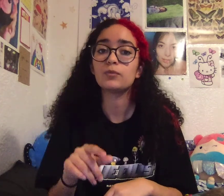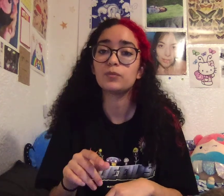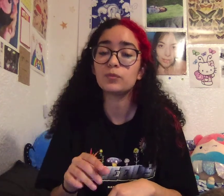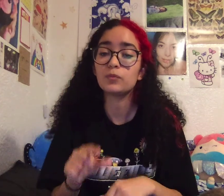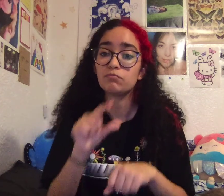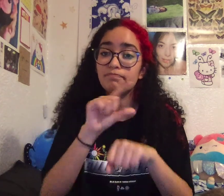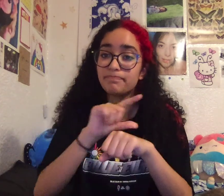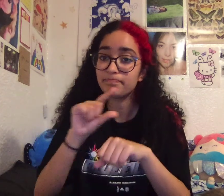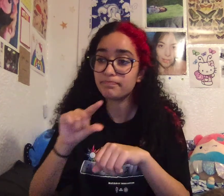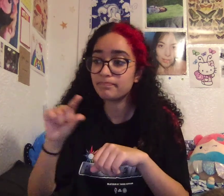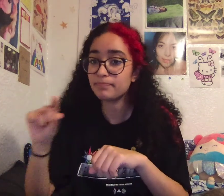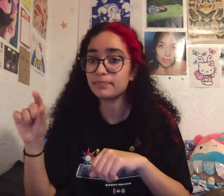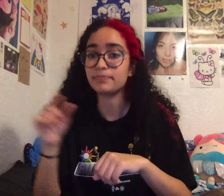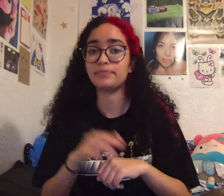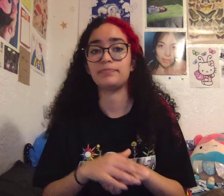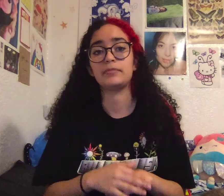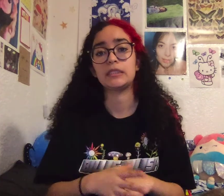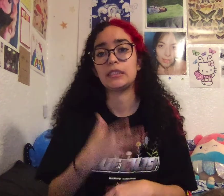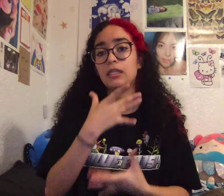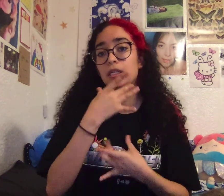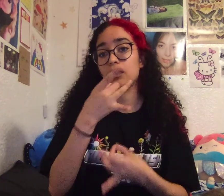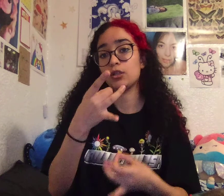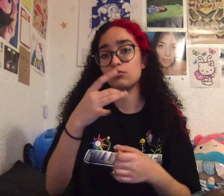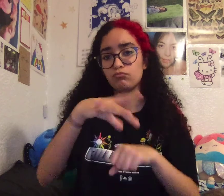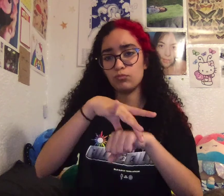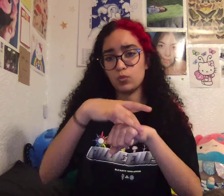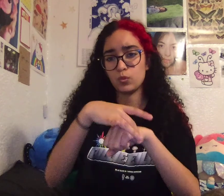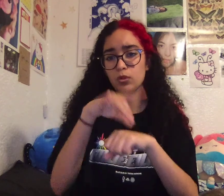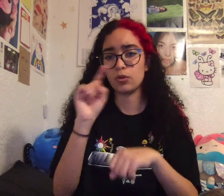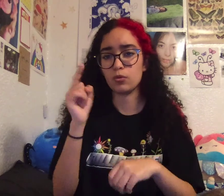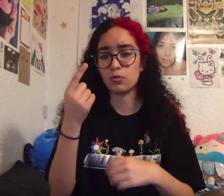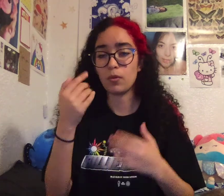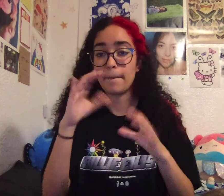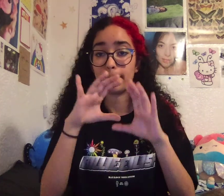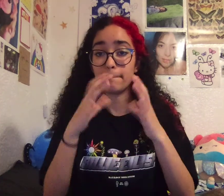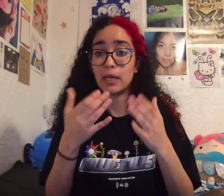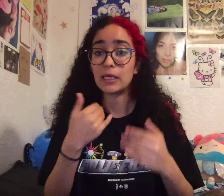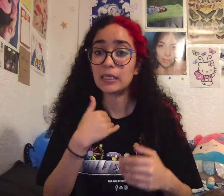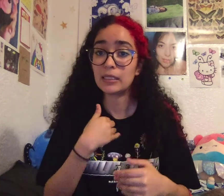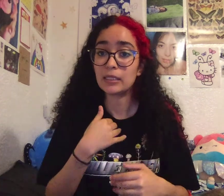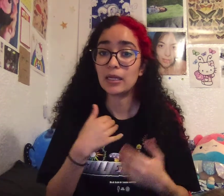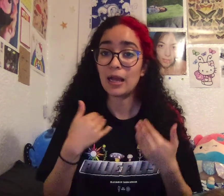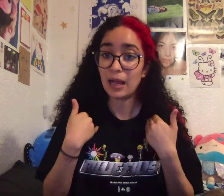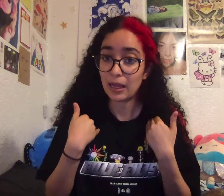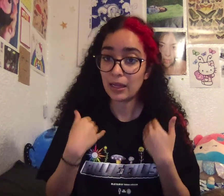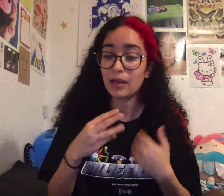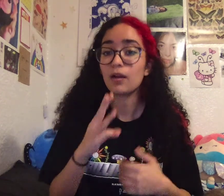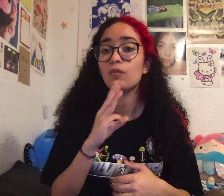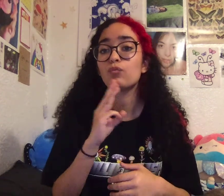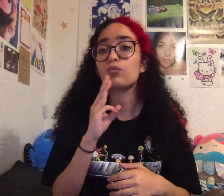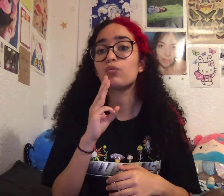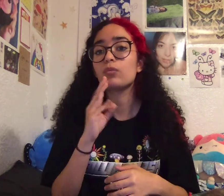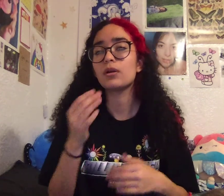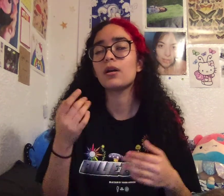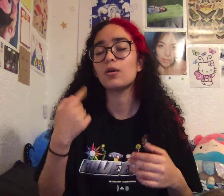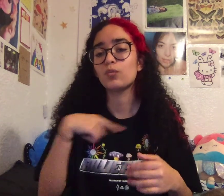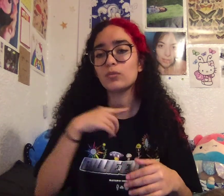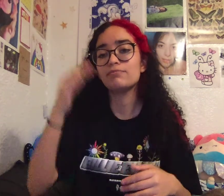It's interesting. Earth is the only planet we know of that has oceans and life on it. Earth